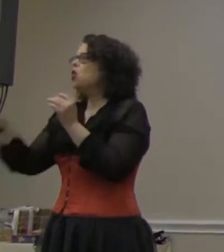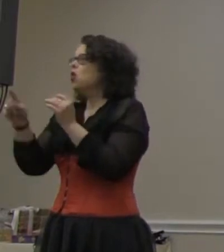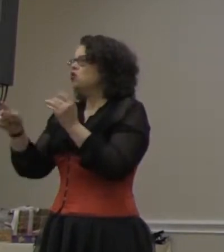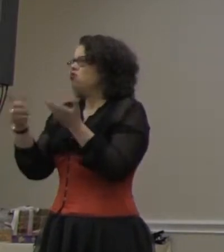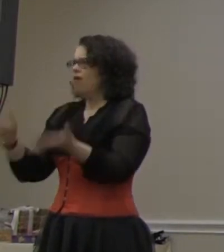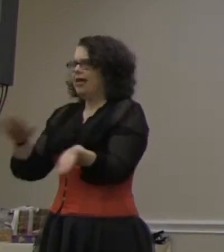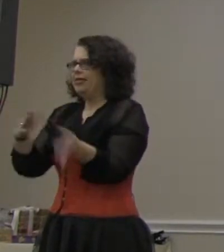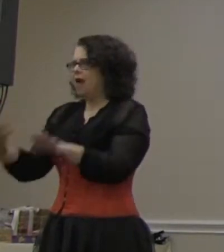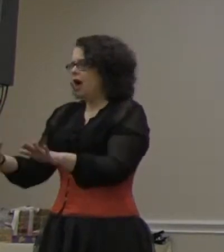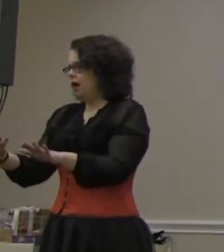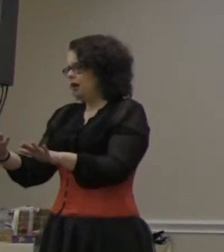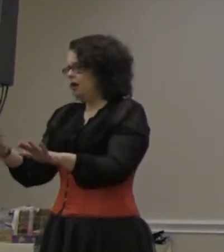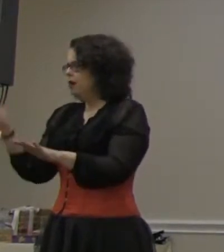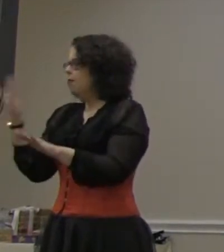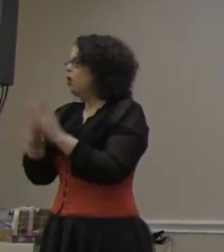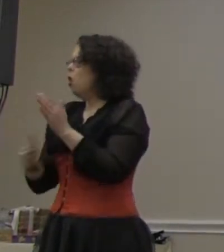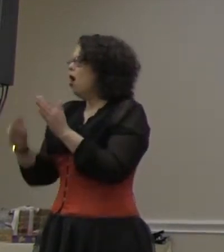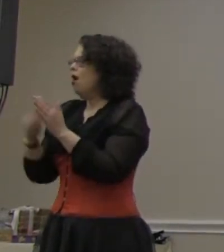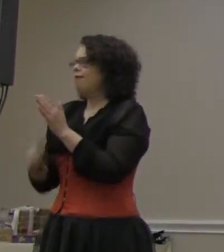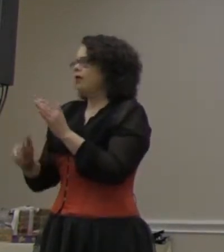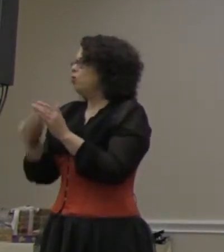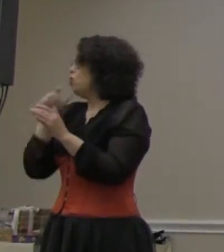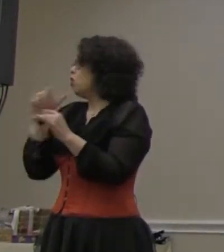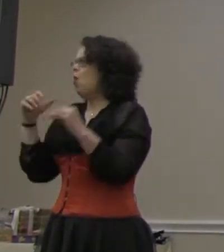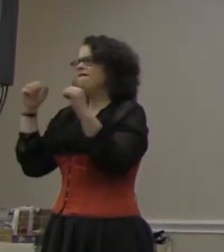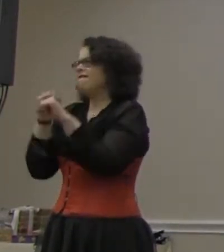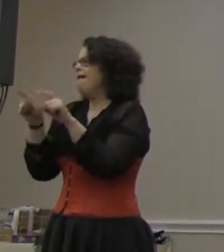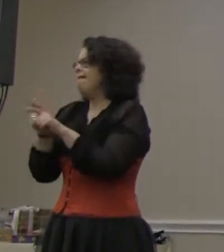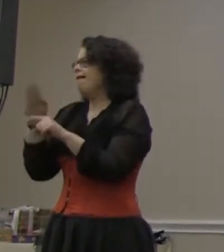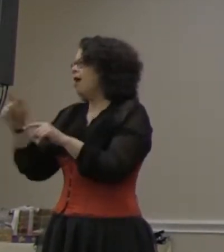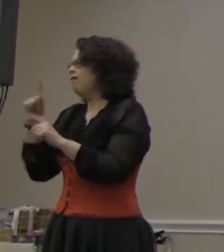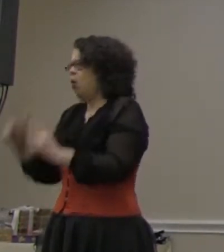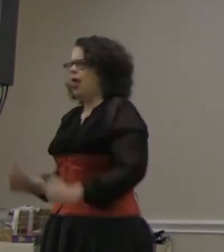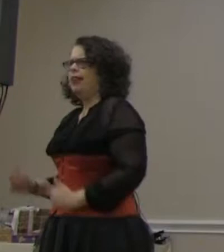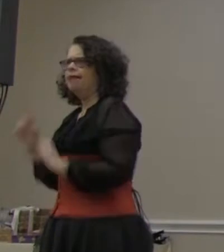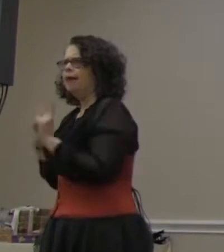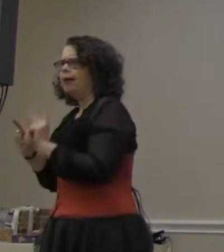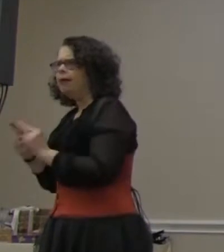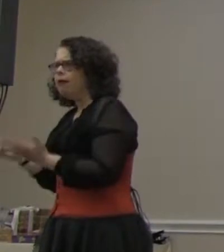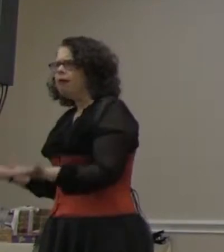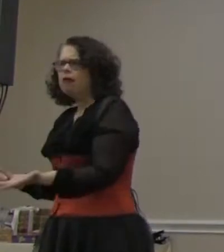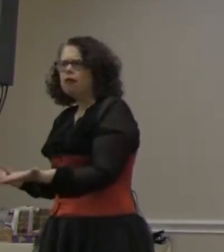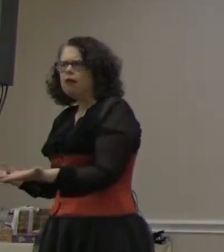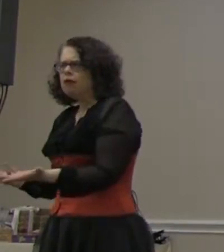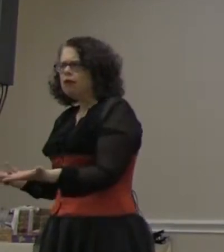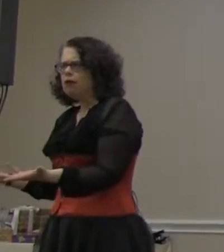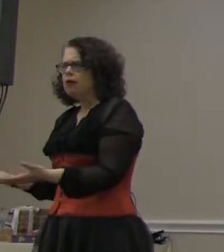already dead, but often beg off of fighting like hell for the living?